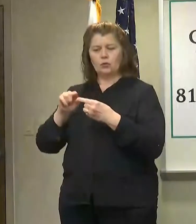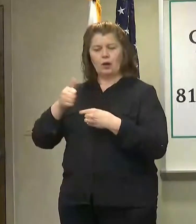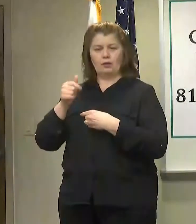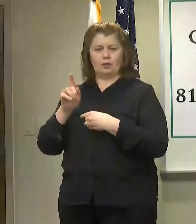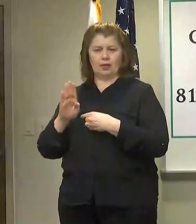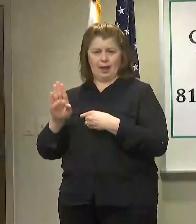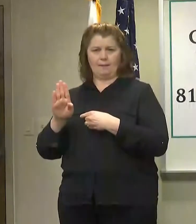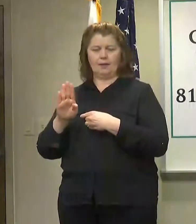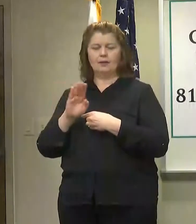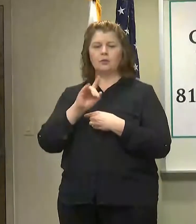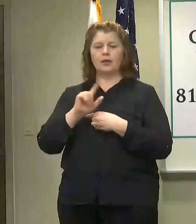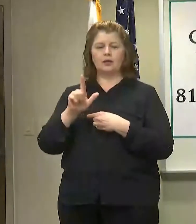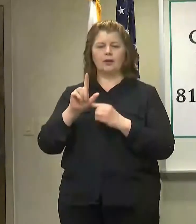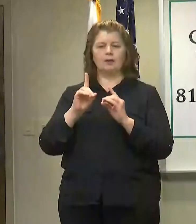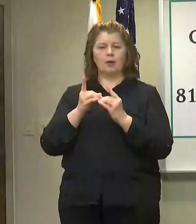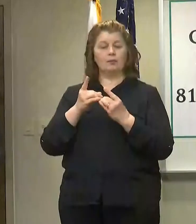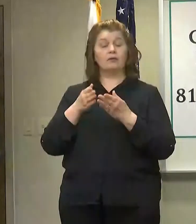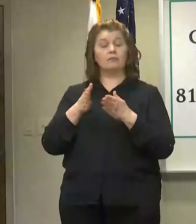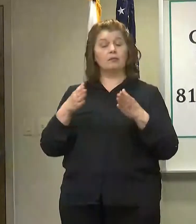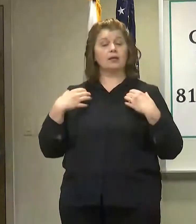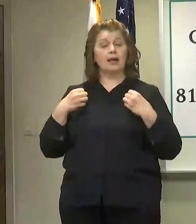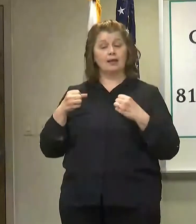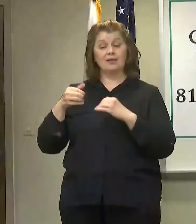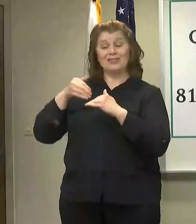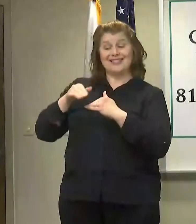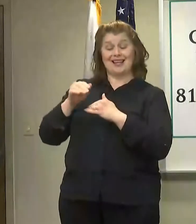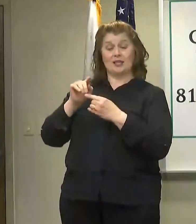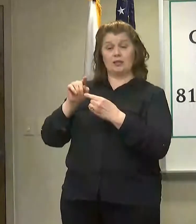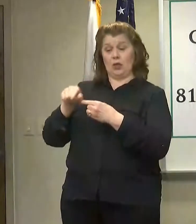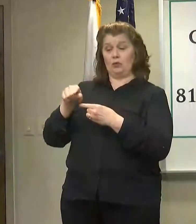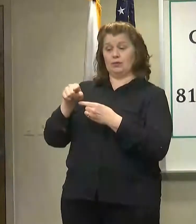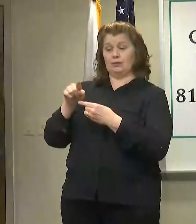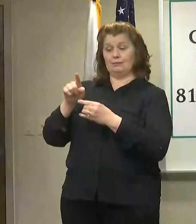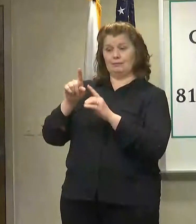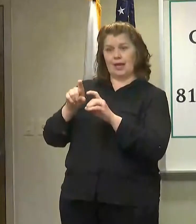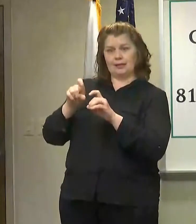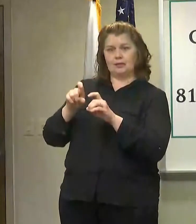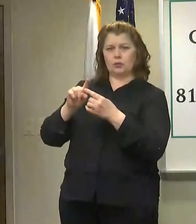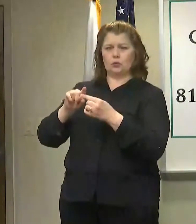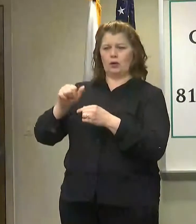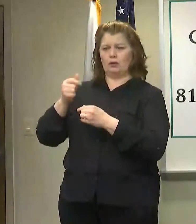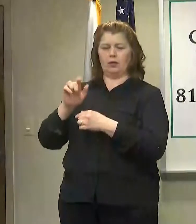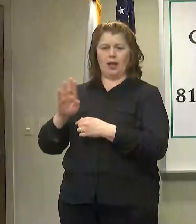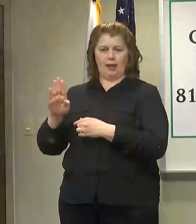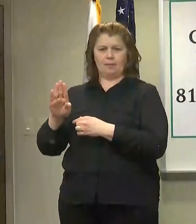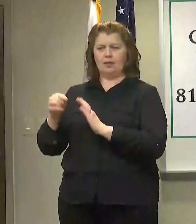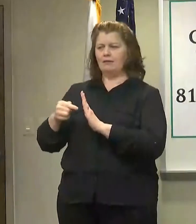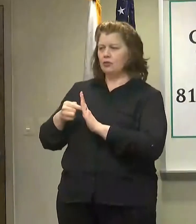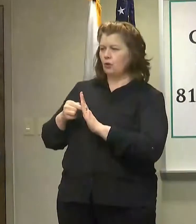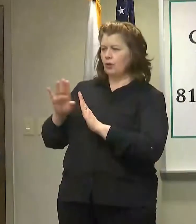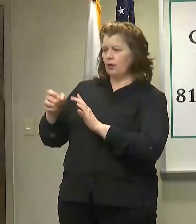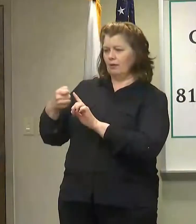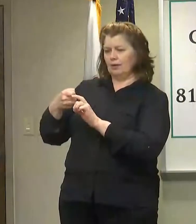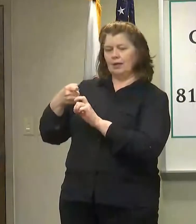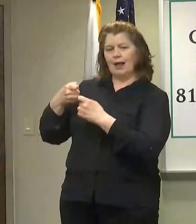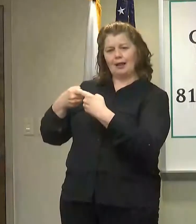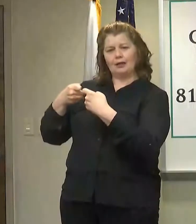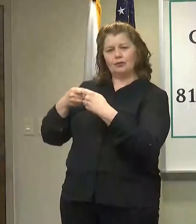Public Health made arrangements to now send those specimens to another lab who has demonstrated what we call that electronic lab reporting